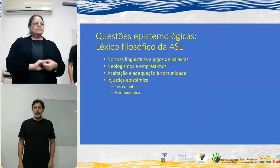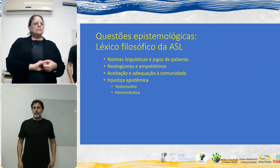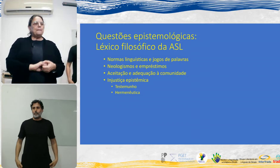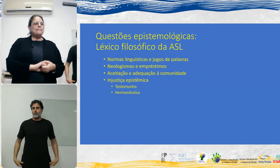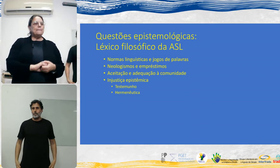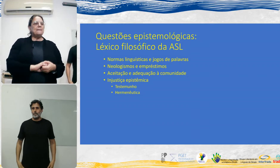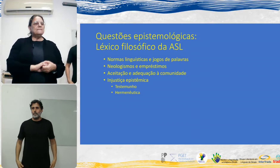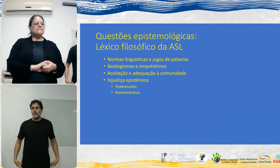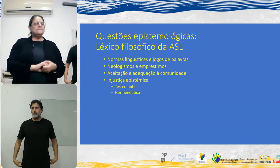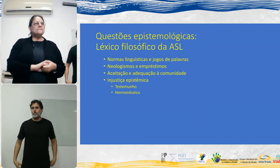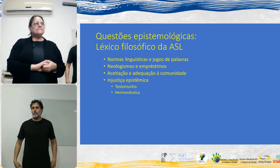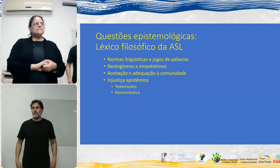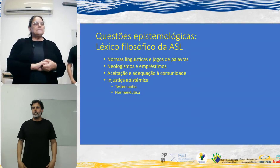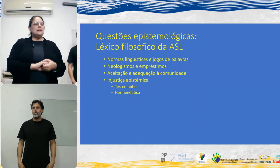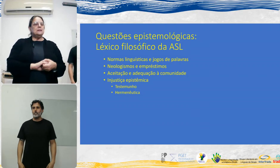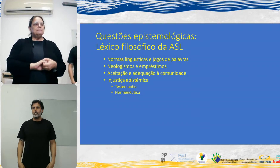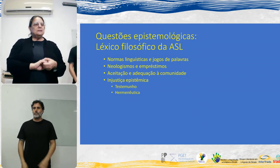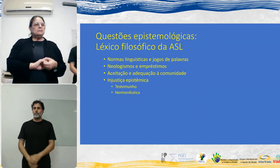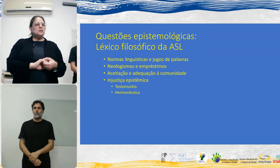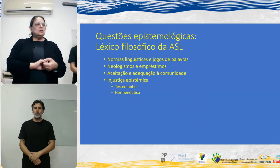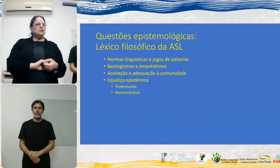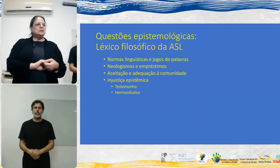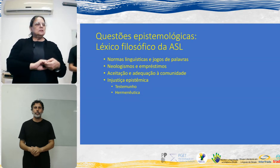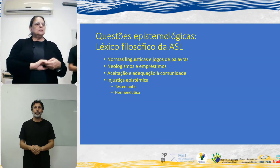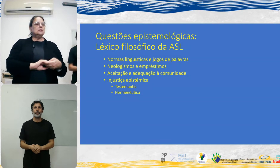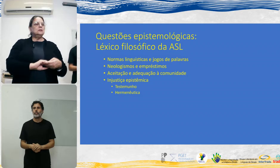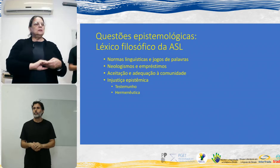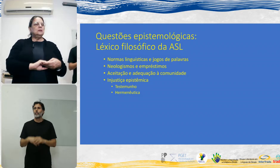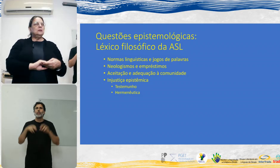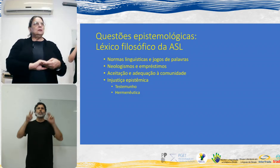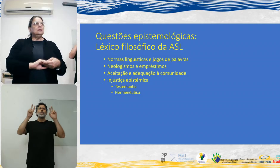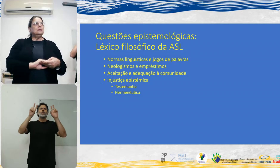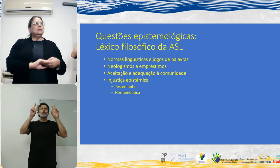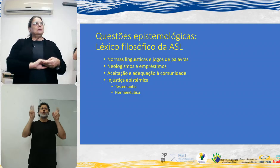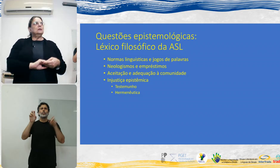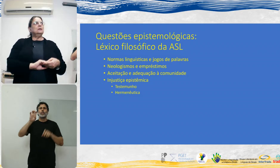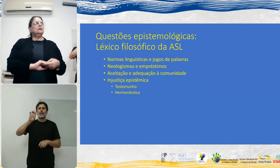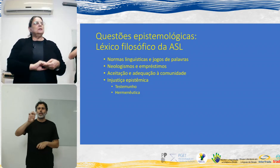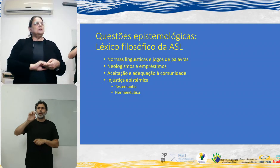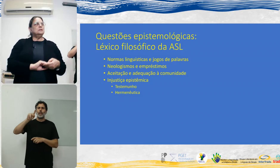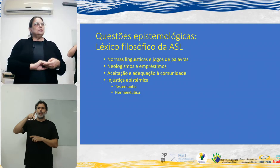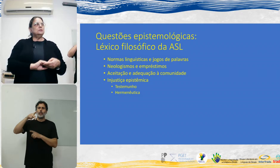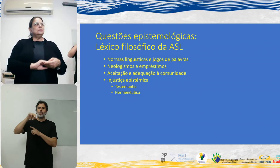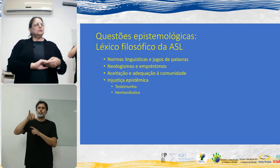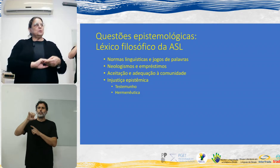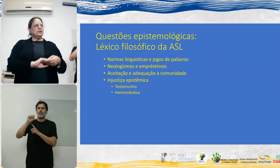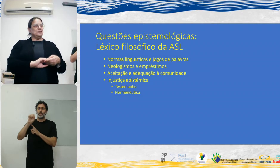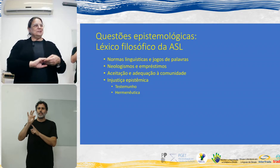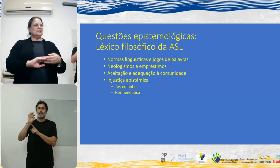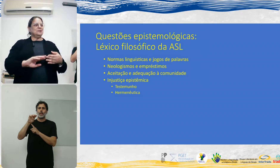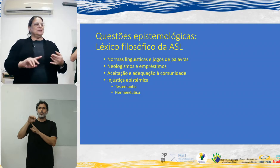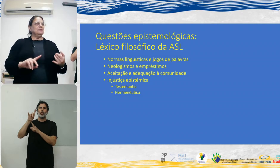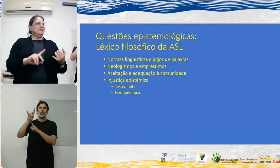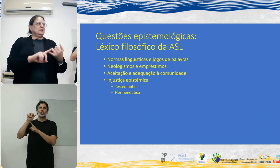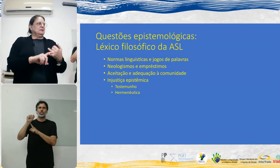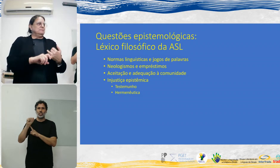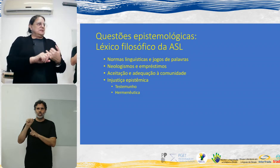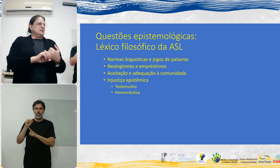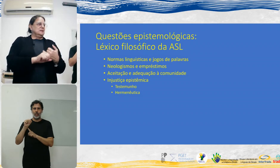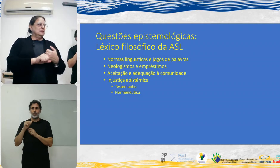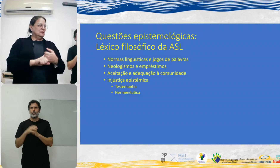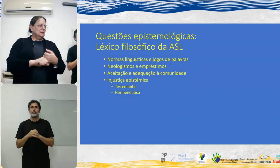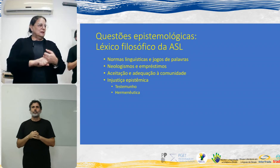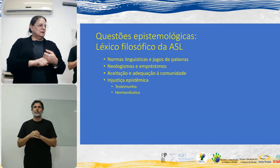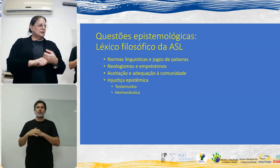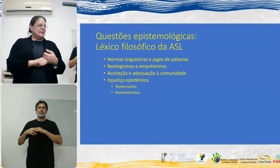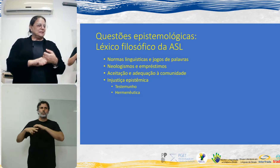Epistemological issues or questions. Some of it can